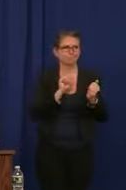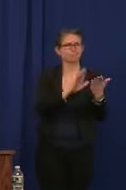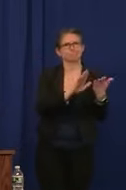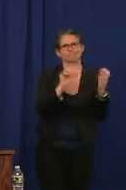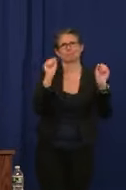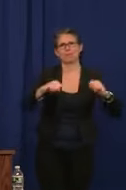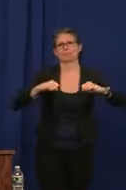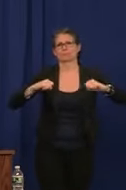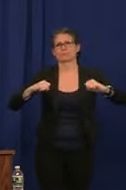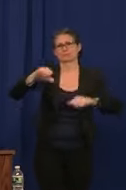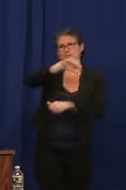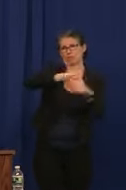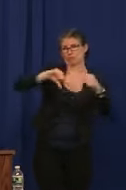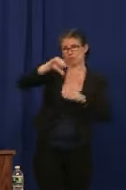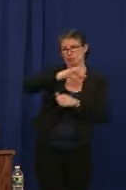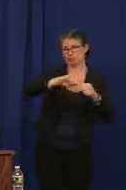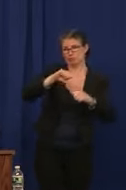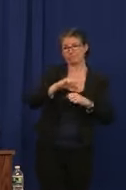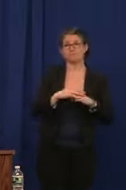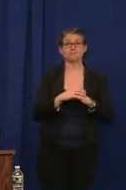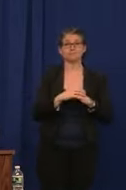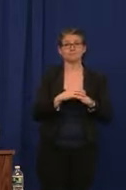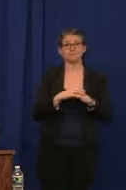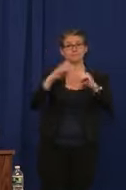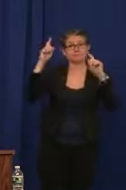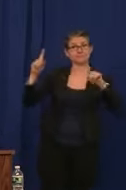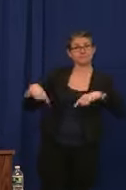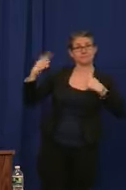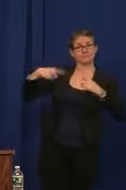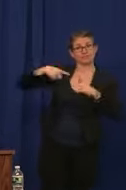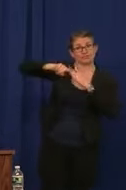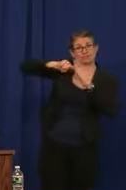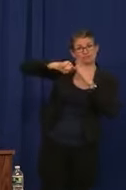since Maine CDC began its deliveries of PPE,